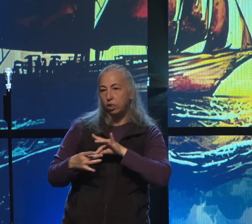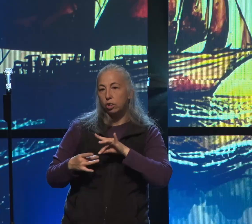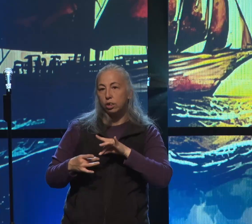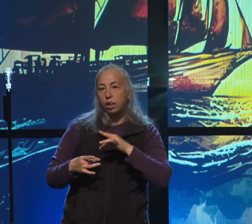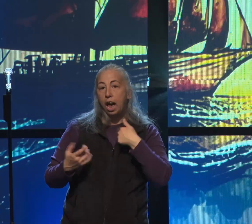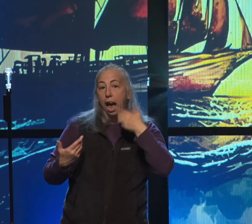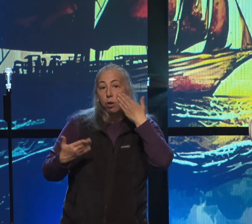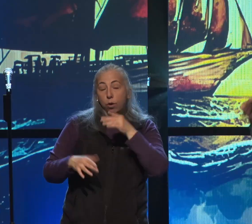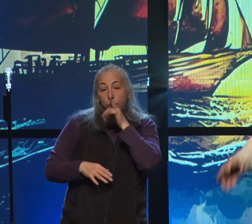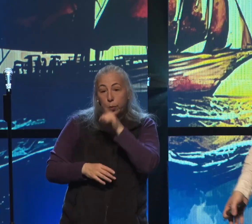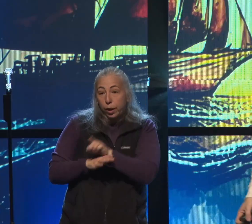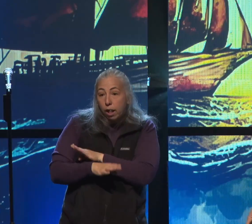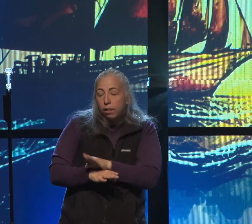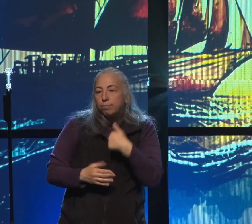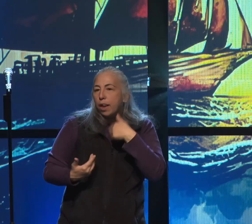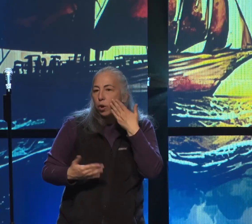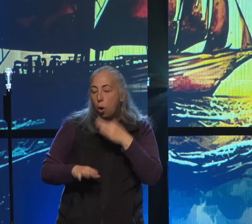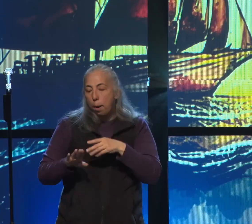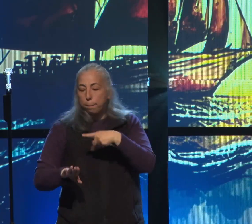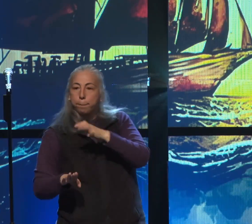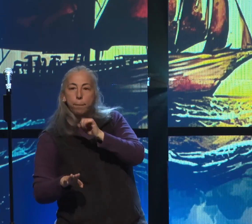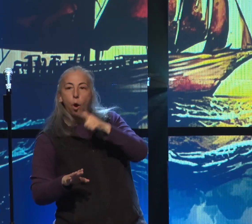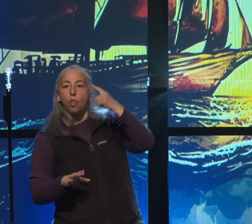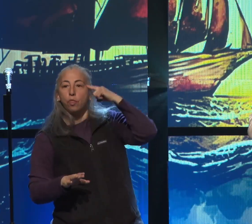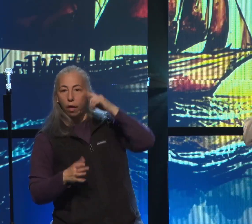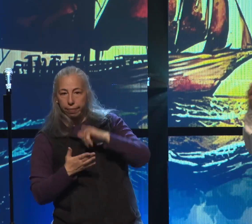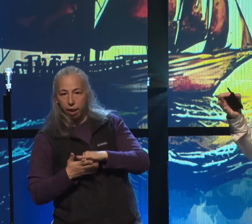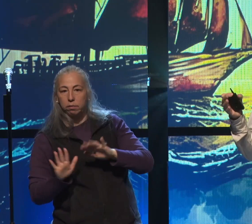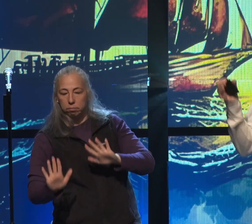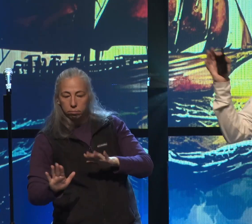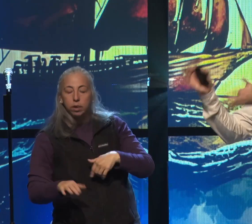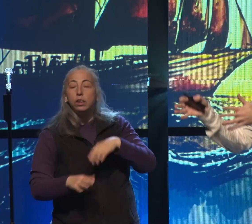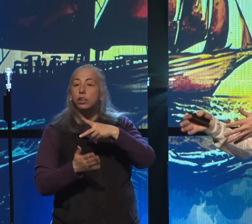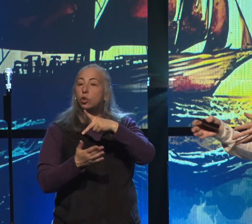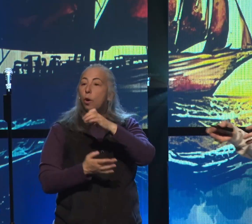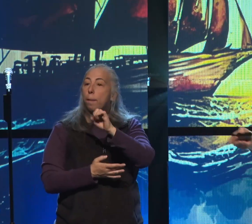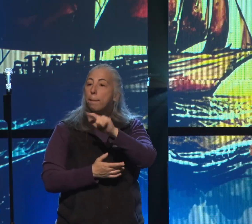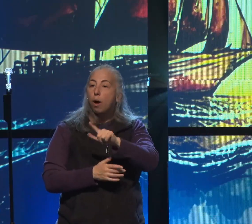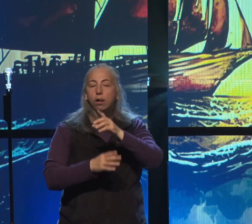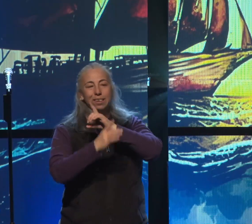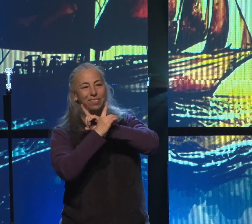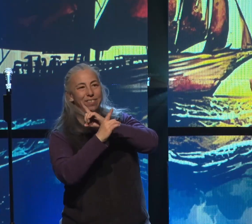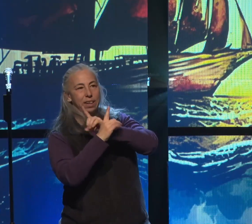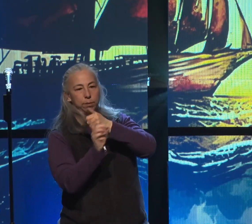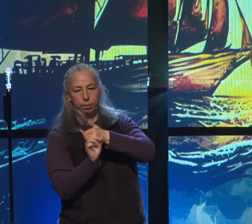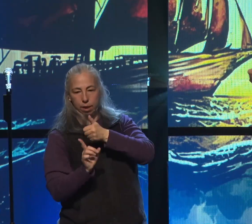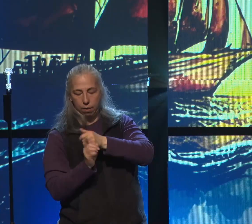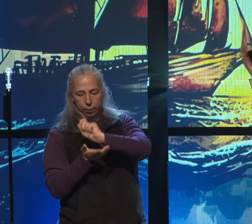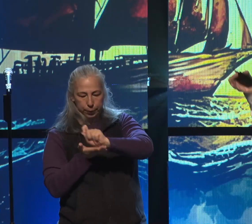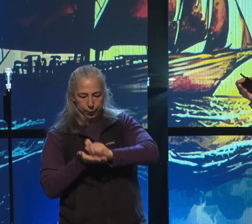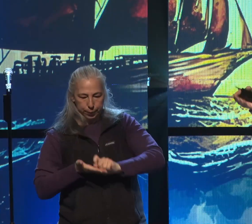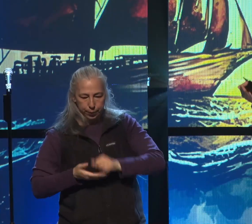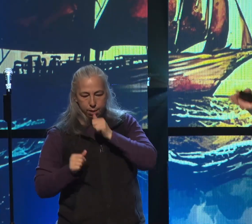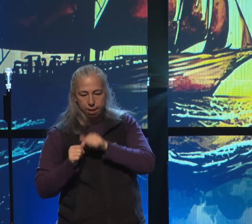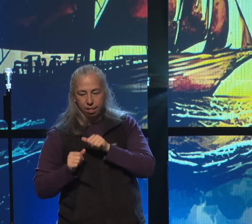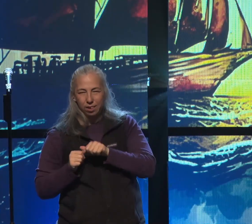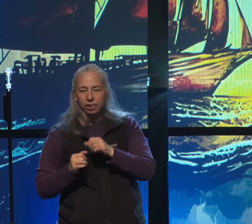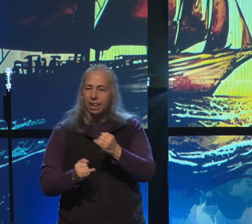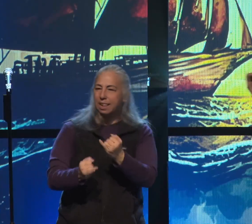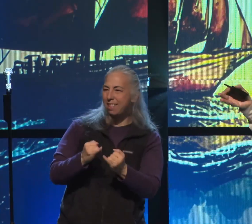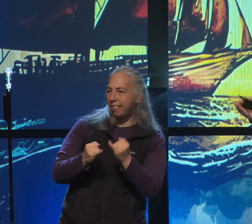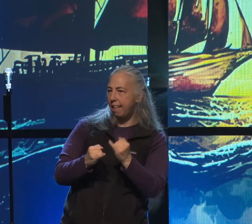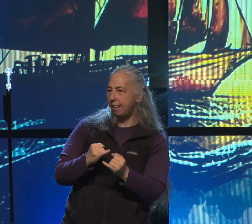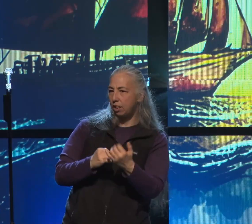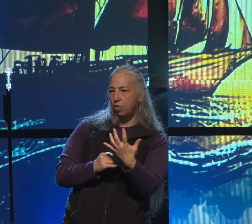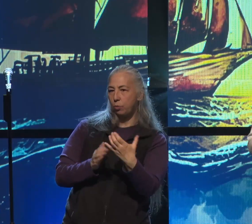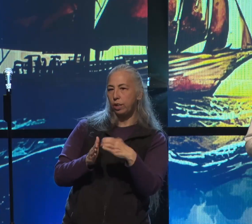okay? But that's his thought. And so he starts to defend himself in one of these letters. It's kind of the last 3 chapters of